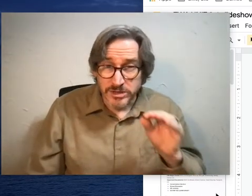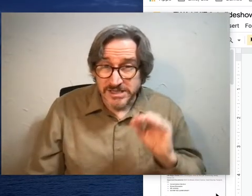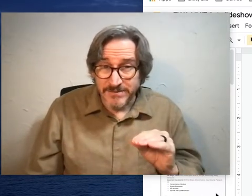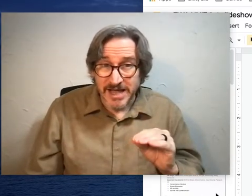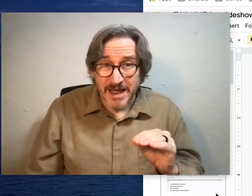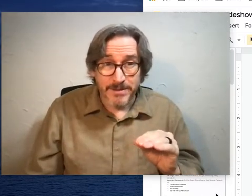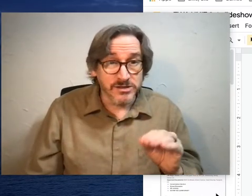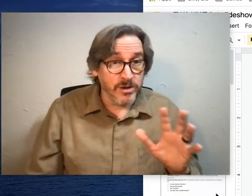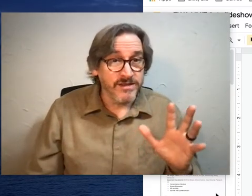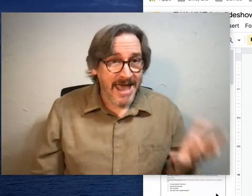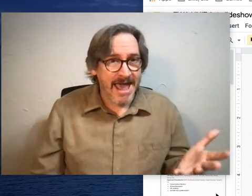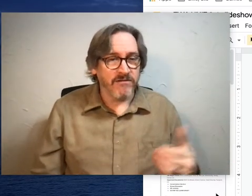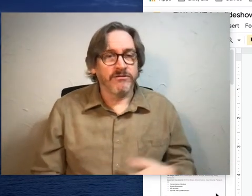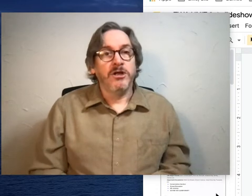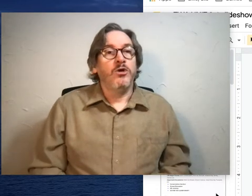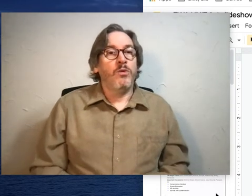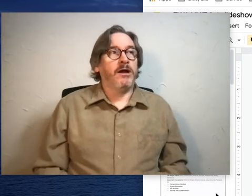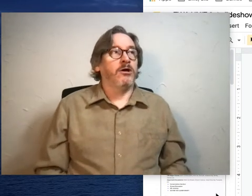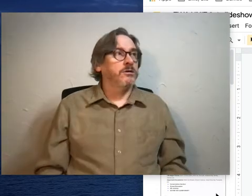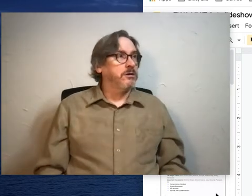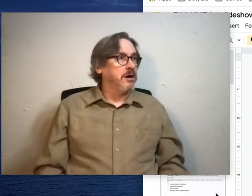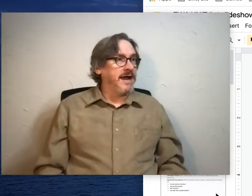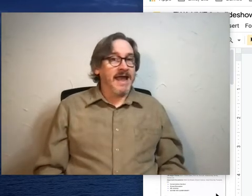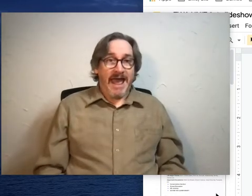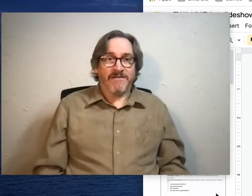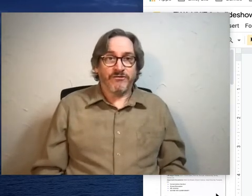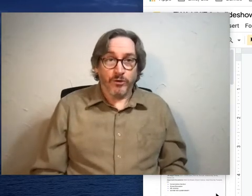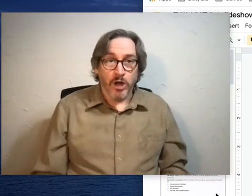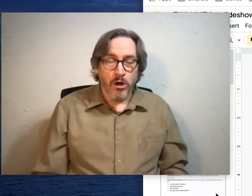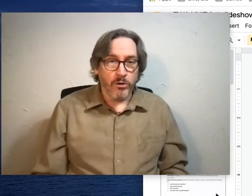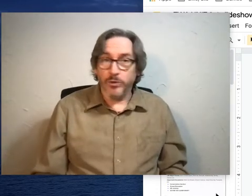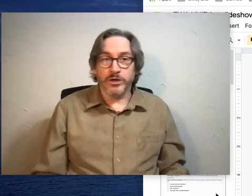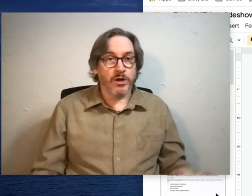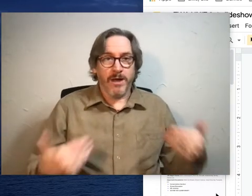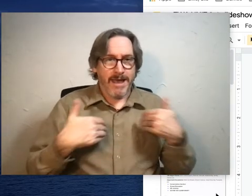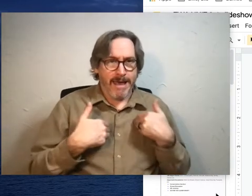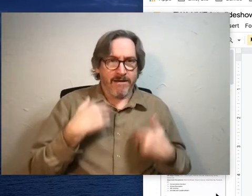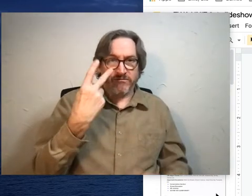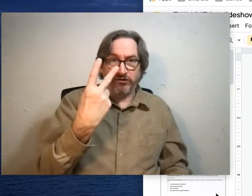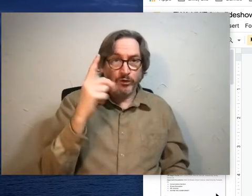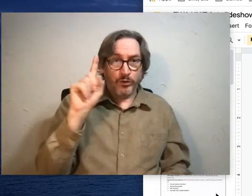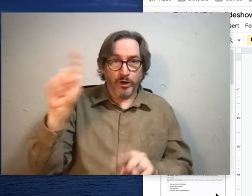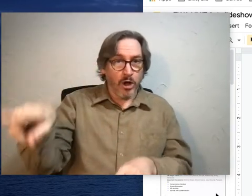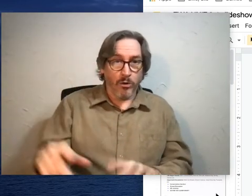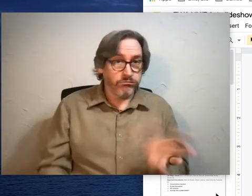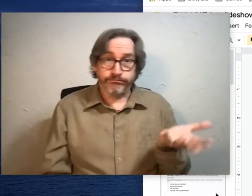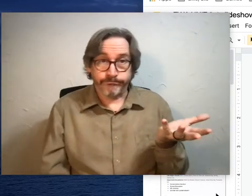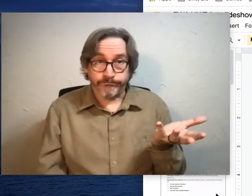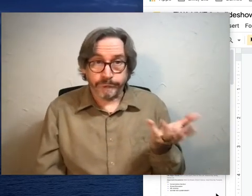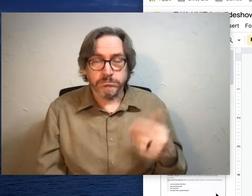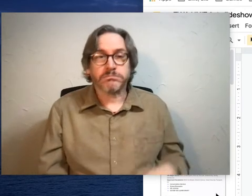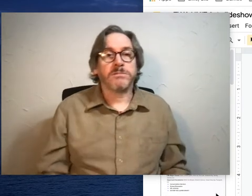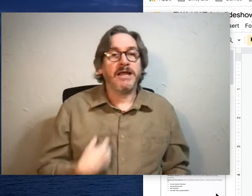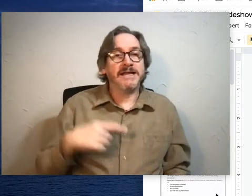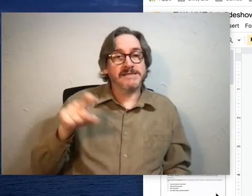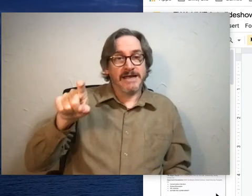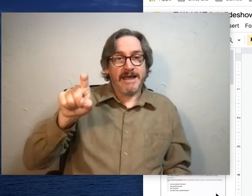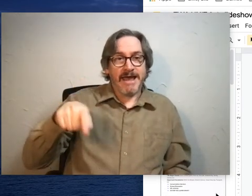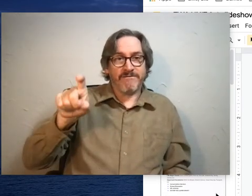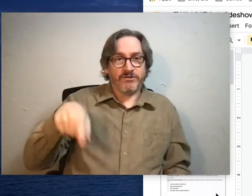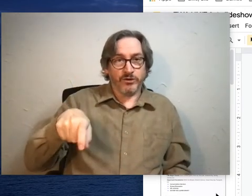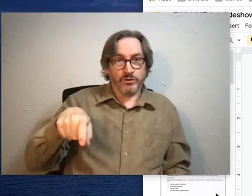So the same thing happens with have, where I have to go. You wouldn't go have to go.